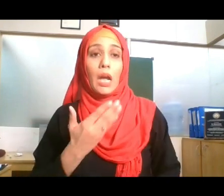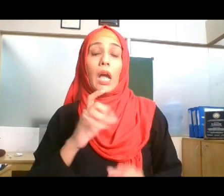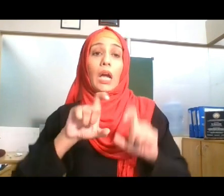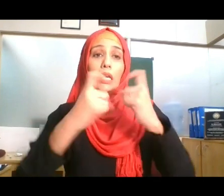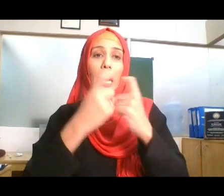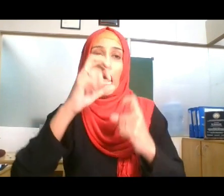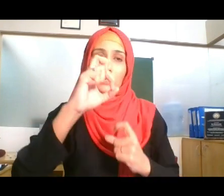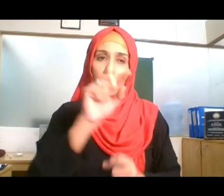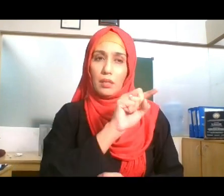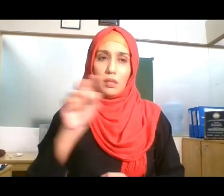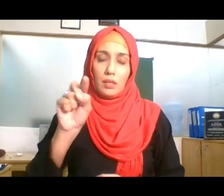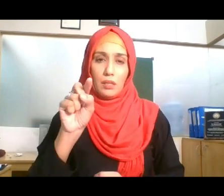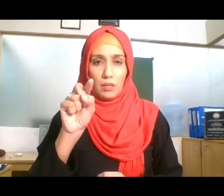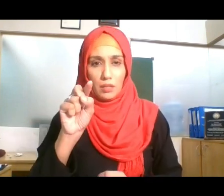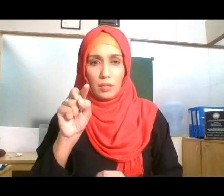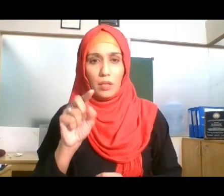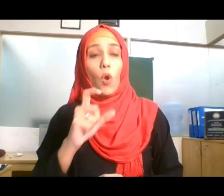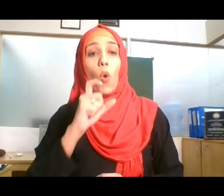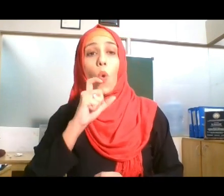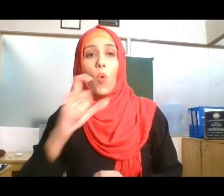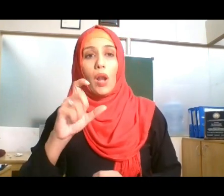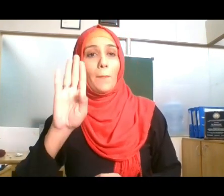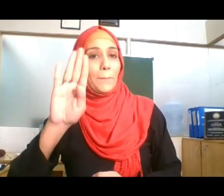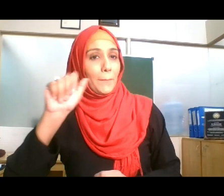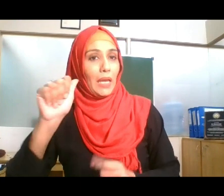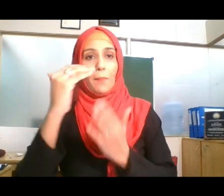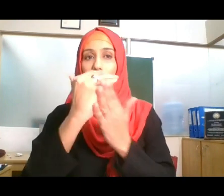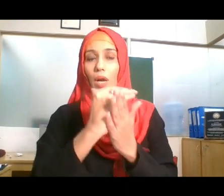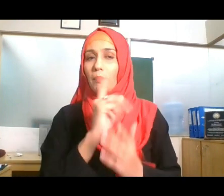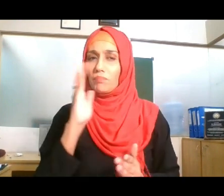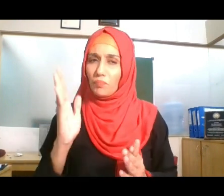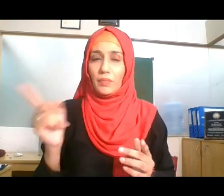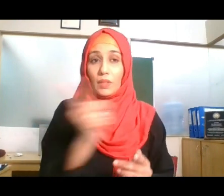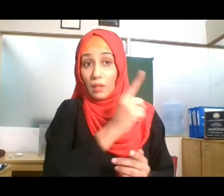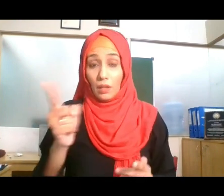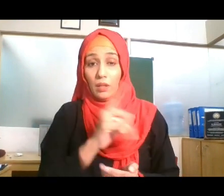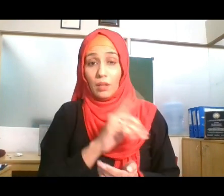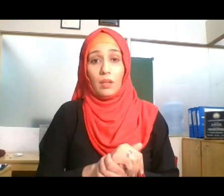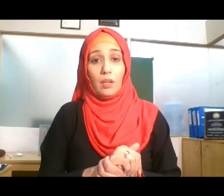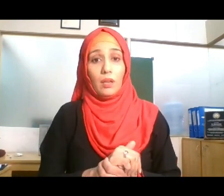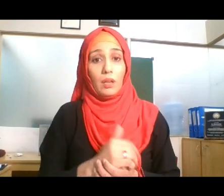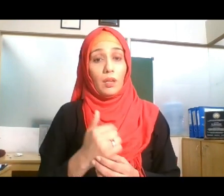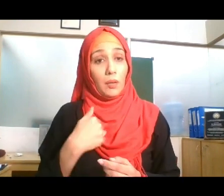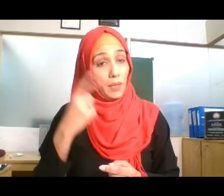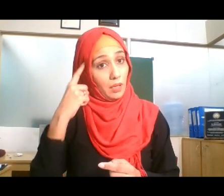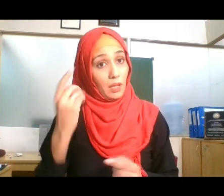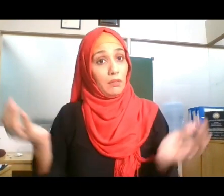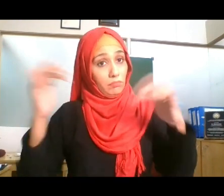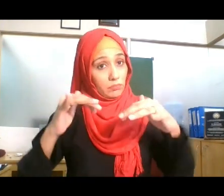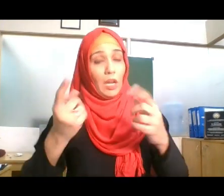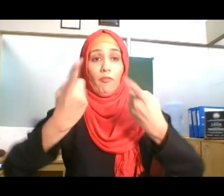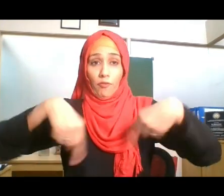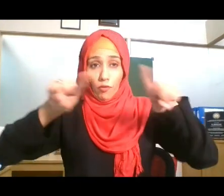on up. We have a college program and a BA program, and we'll have them participate in these learning